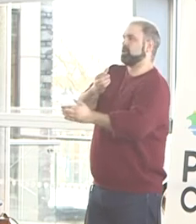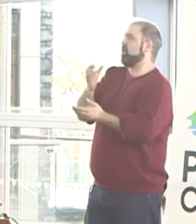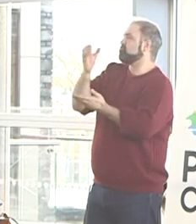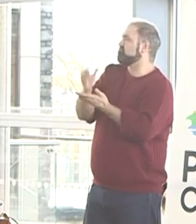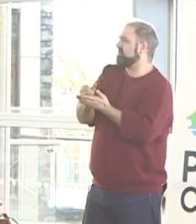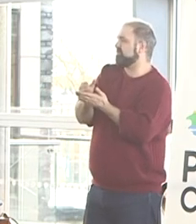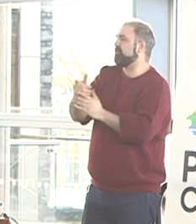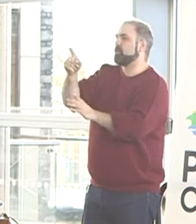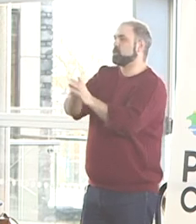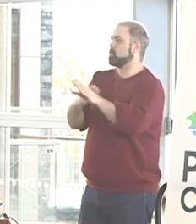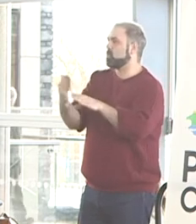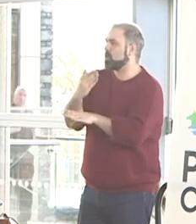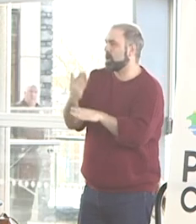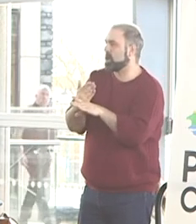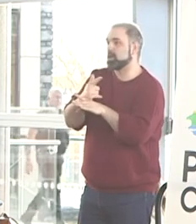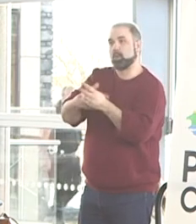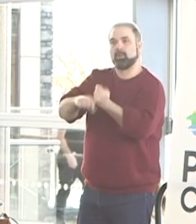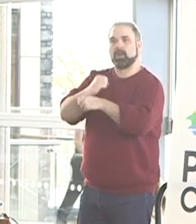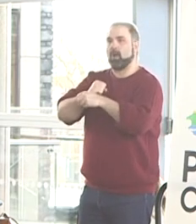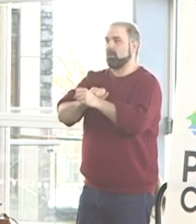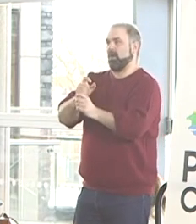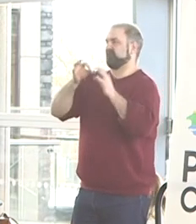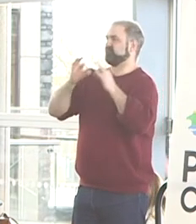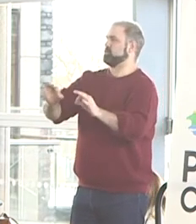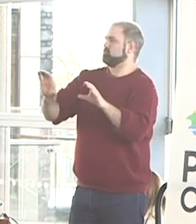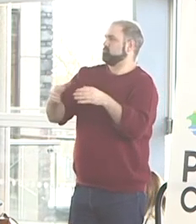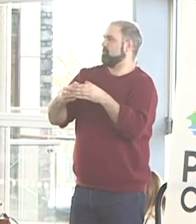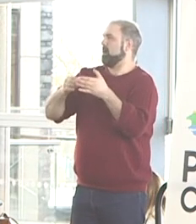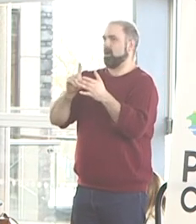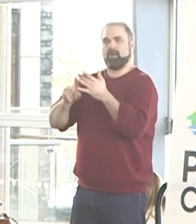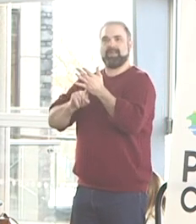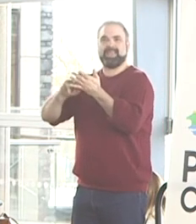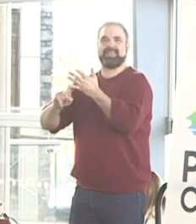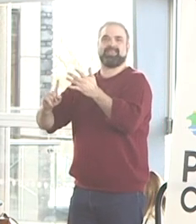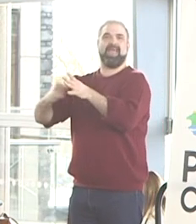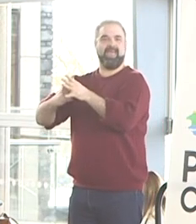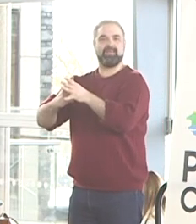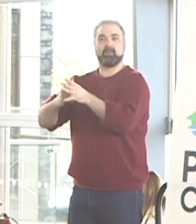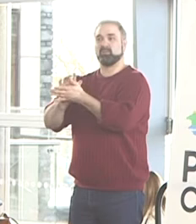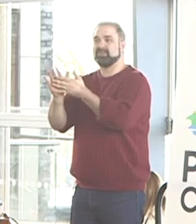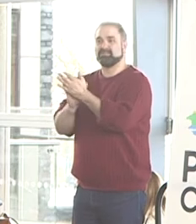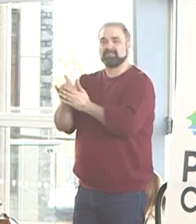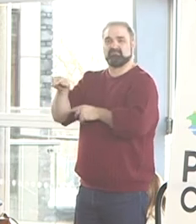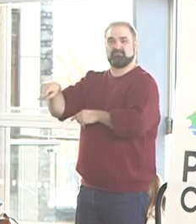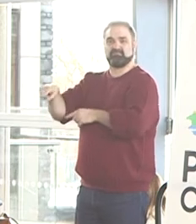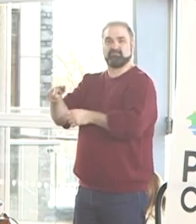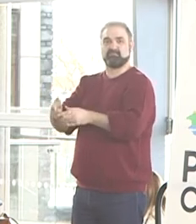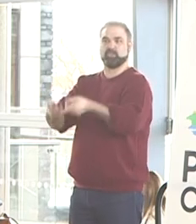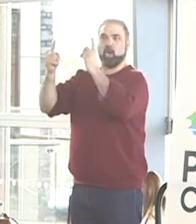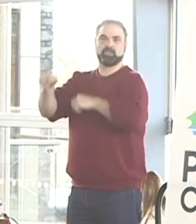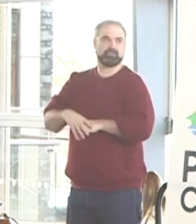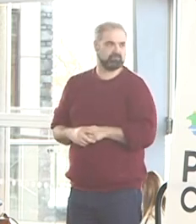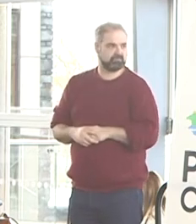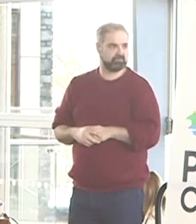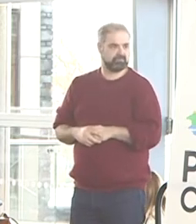And we became an official ILEA youth group, which meant the youth workers were theoretically in charge.